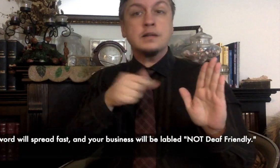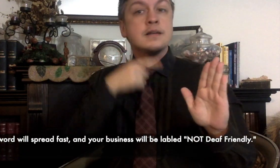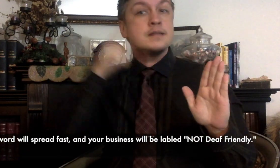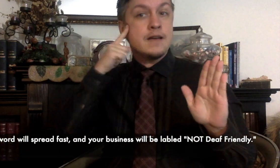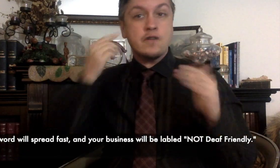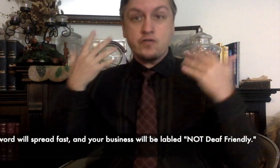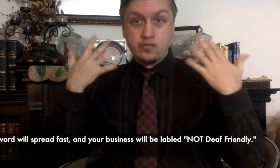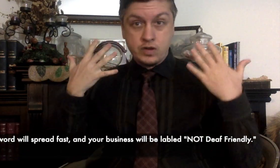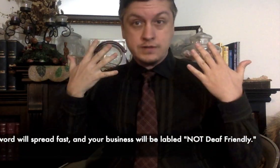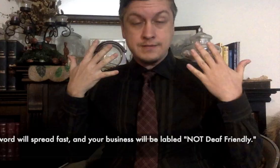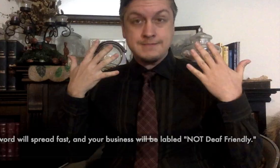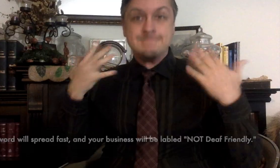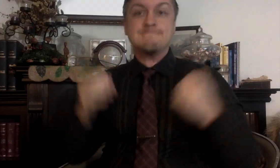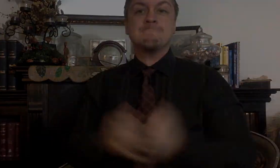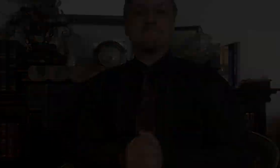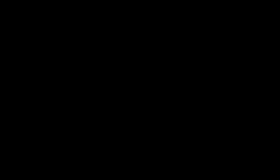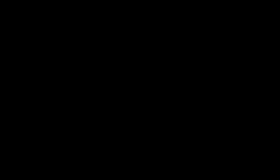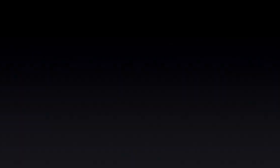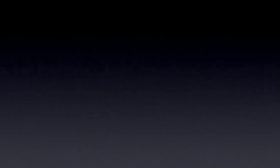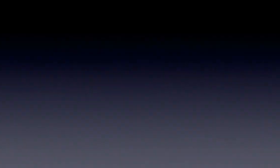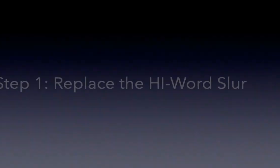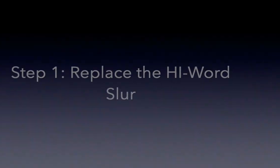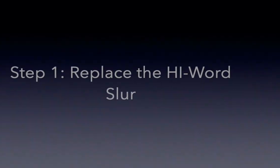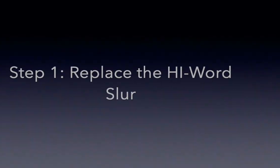labeled not deaf-friendly.